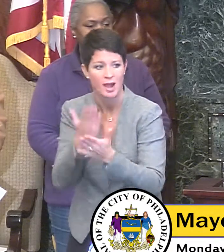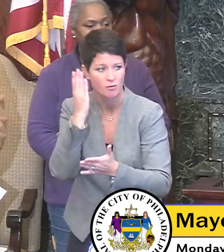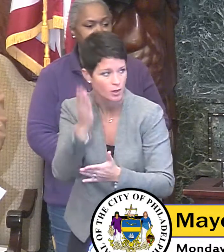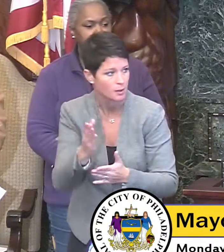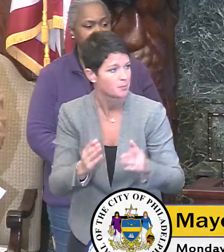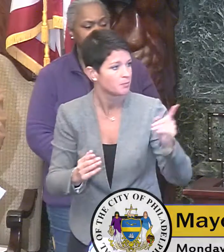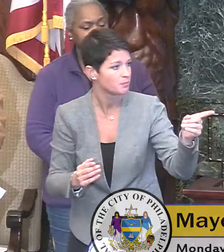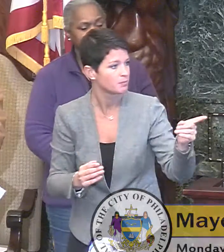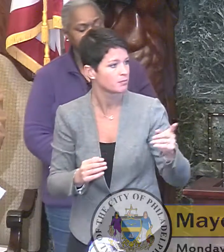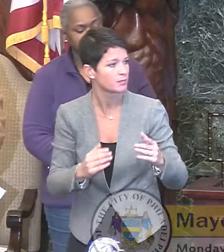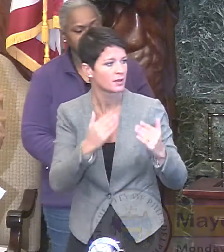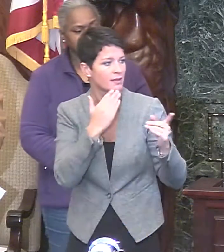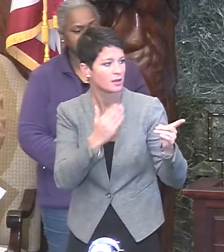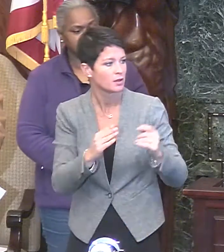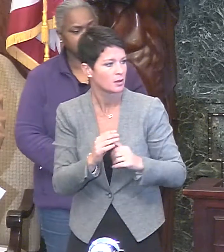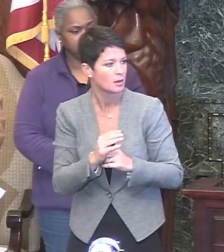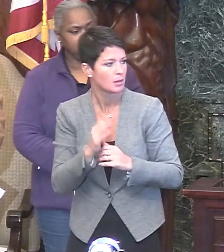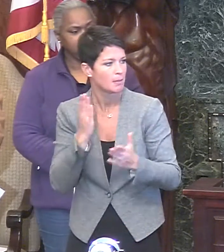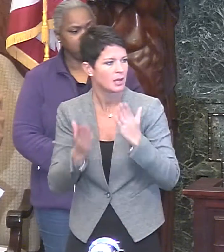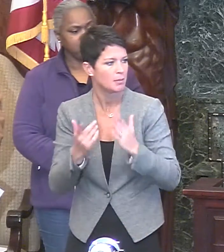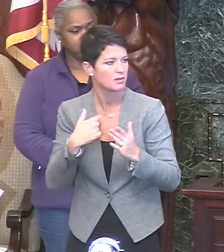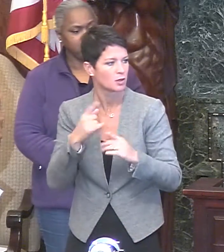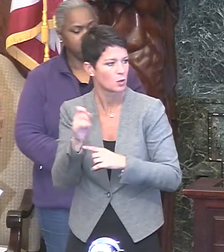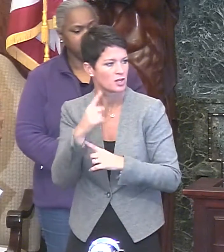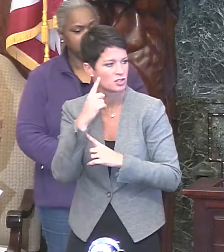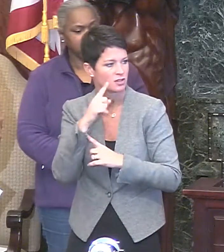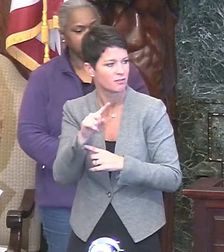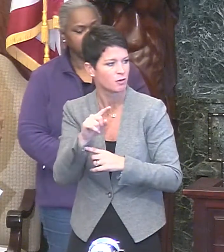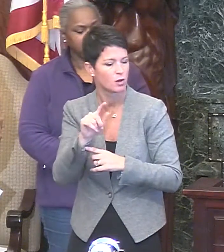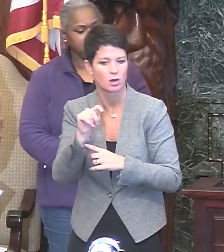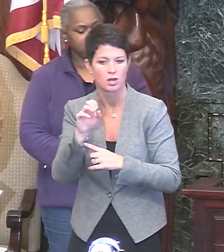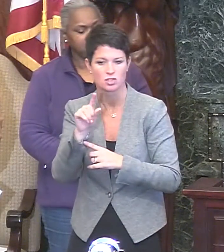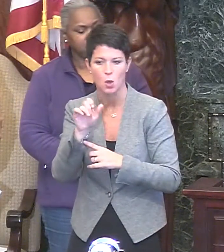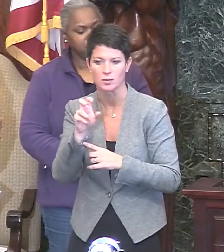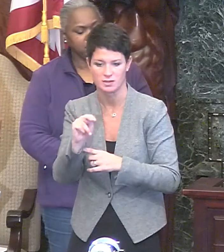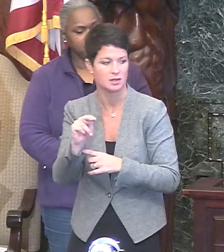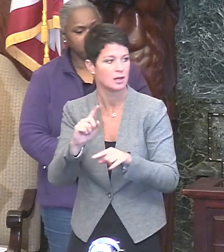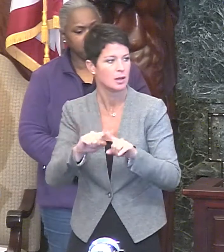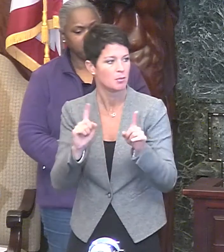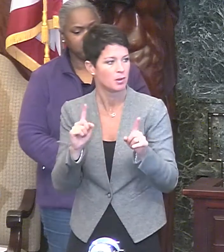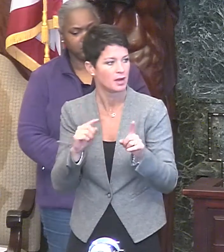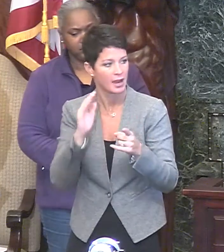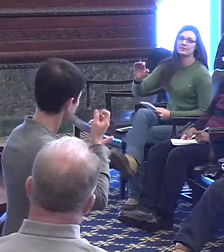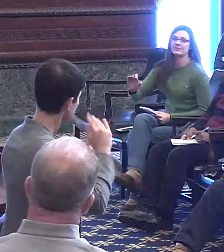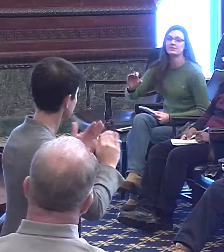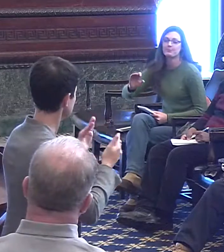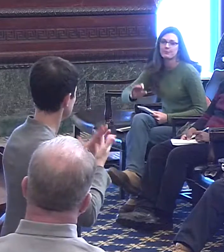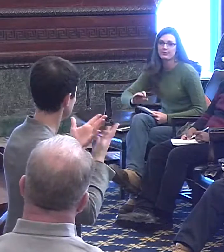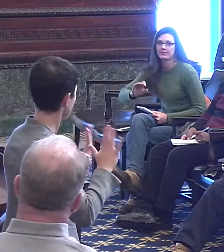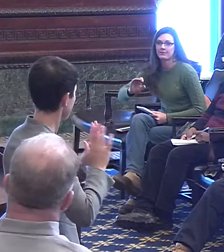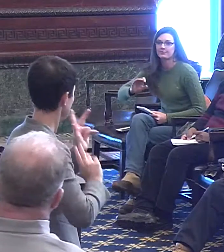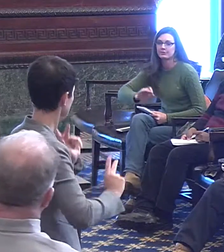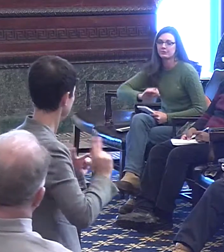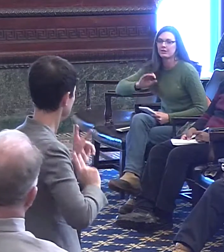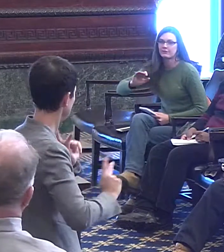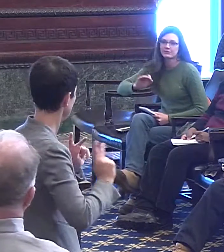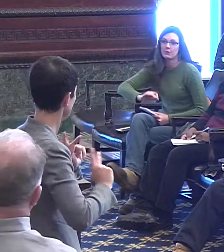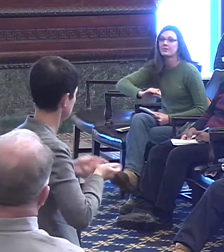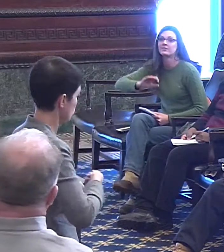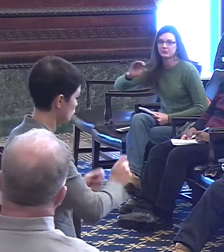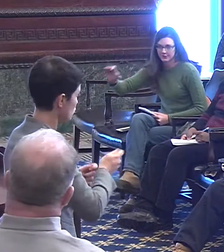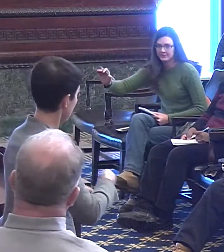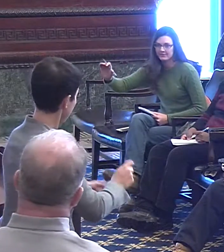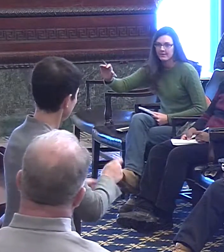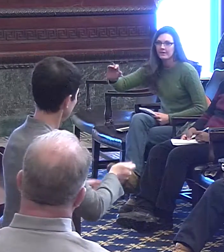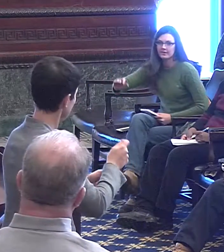Yes, I'm sorry. Get. Maybe this is a question for Commissioner Tolson, perhaps, but I understand the city not wanting residents to shovel snow